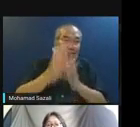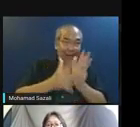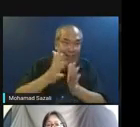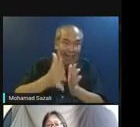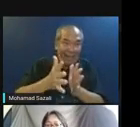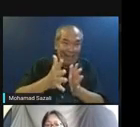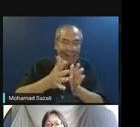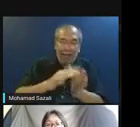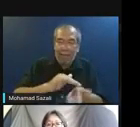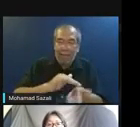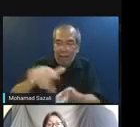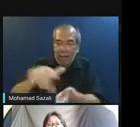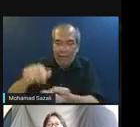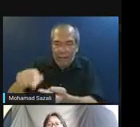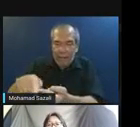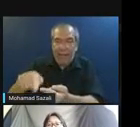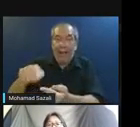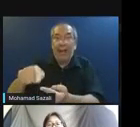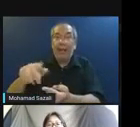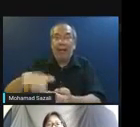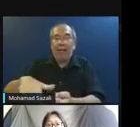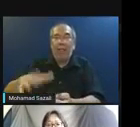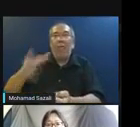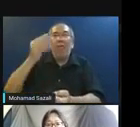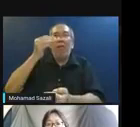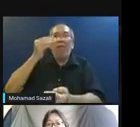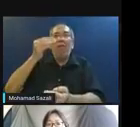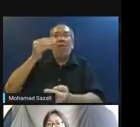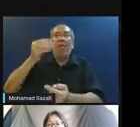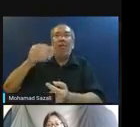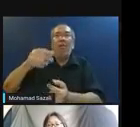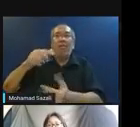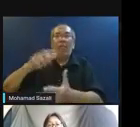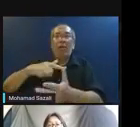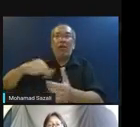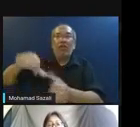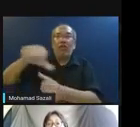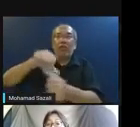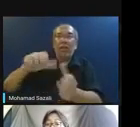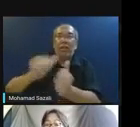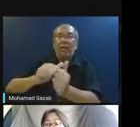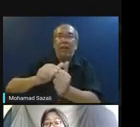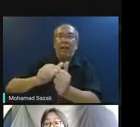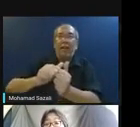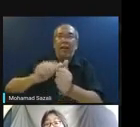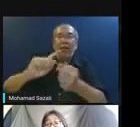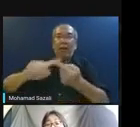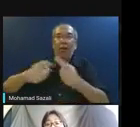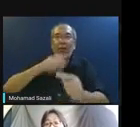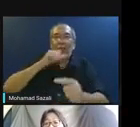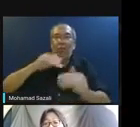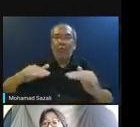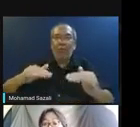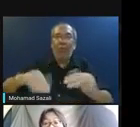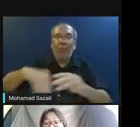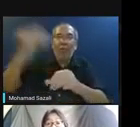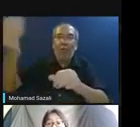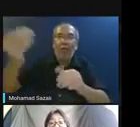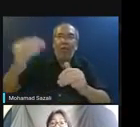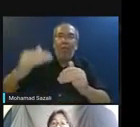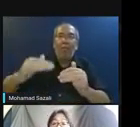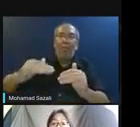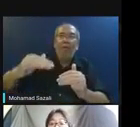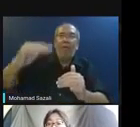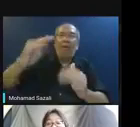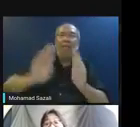let's say a baby is born and you want to communicate with the baby, obviously if you know the baby is deaf, you try to use sign,